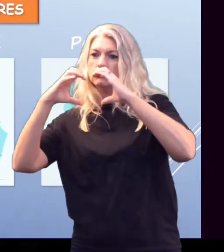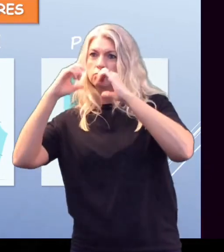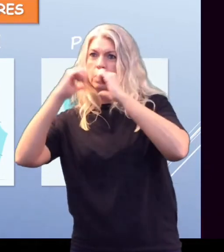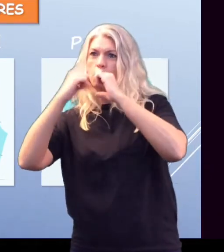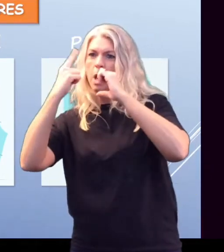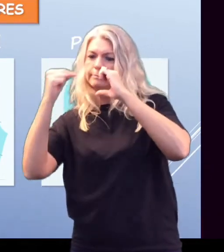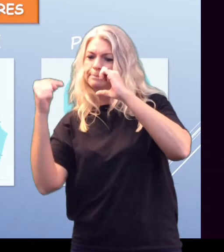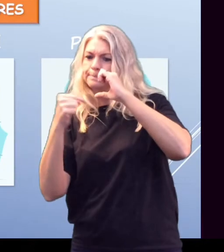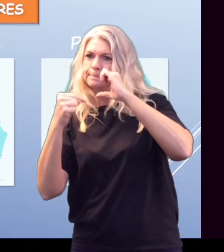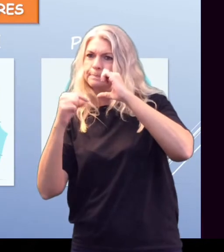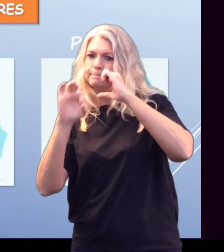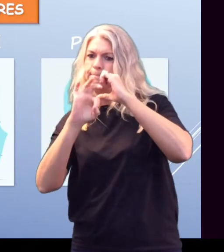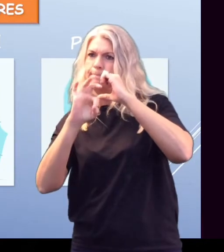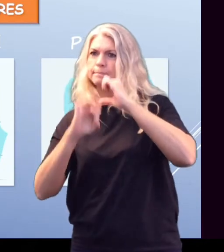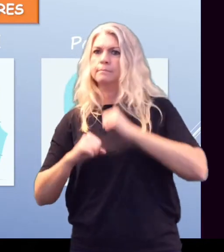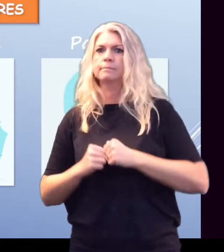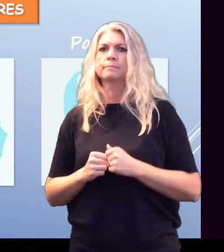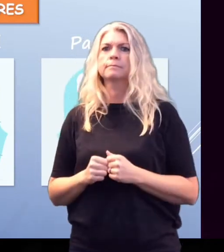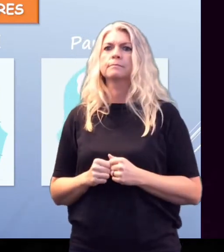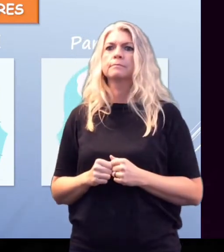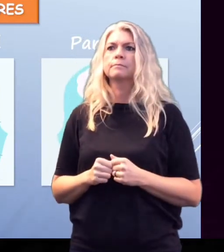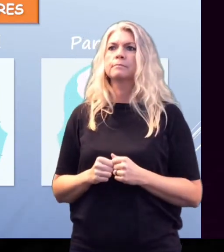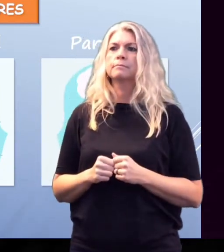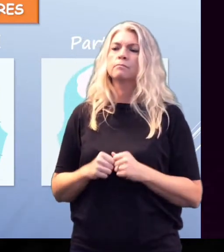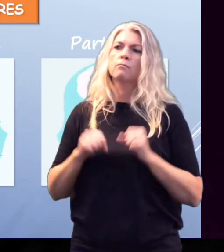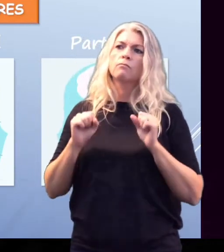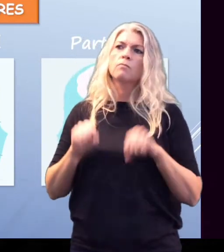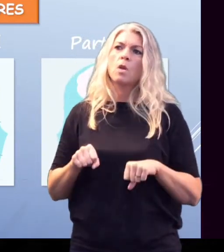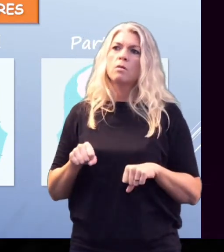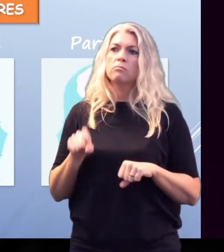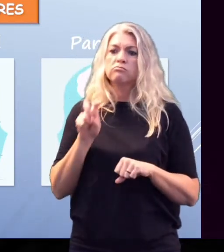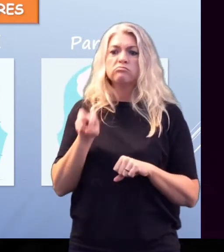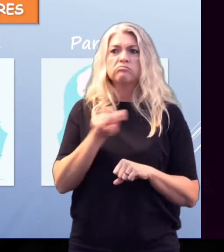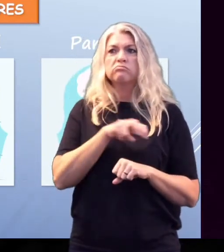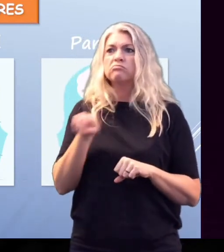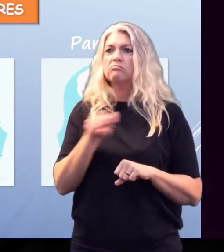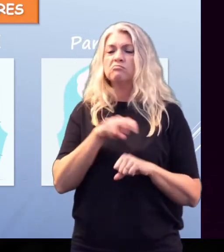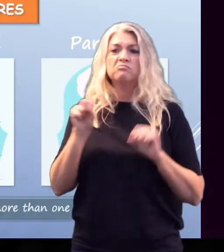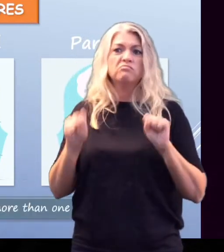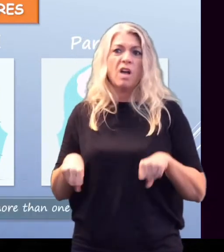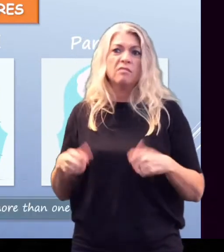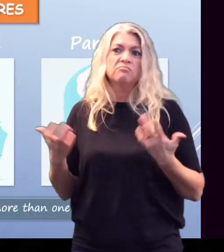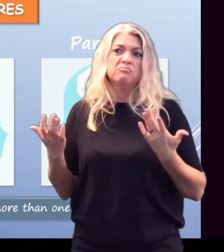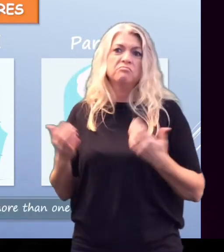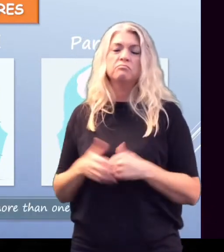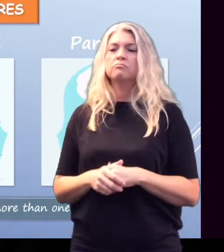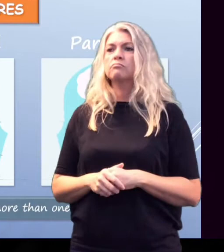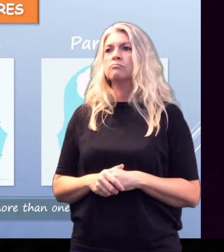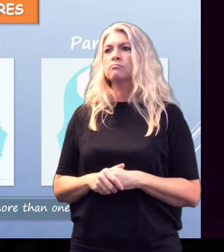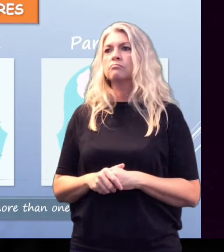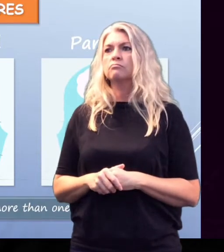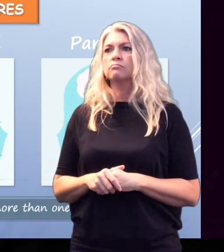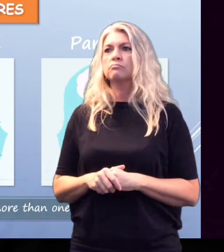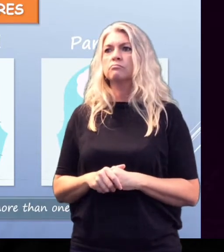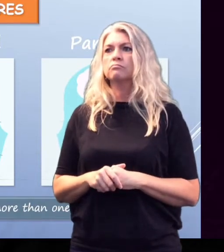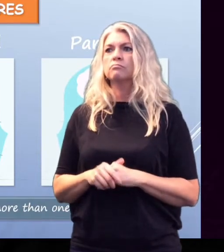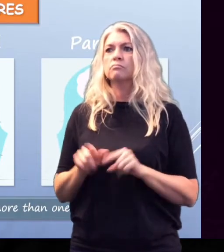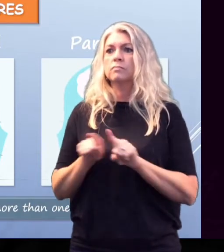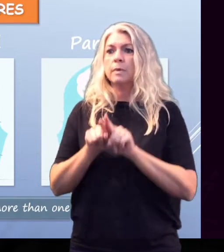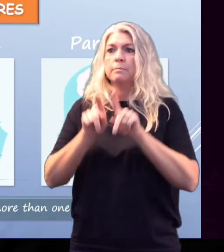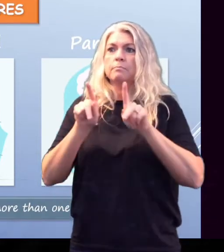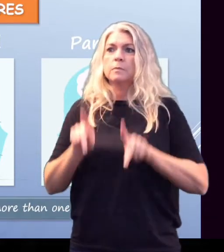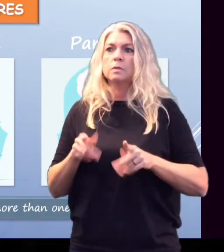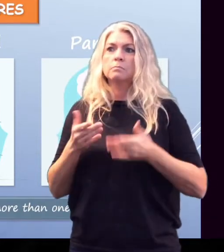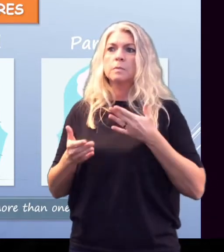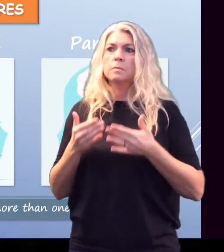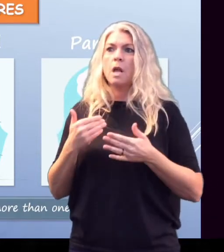brain. Partial seizures occur in one part of the brain. An individual may have more than one type of